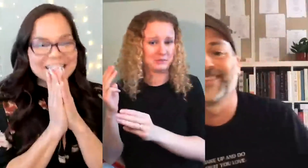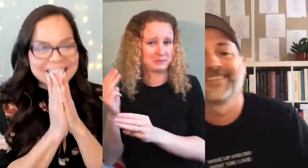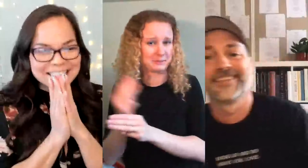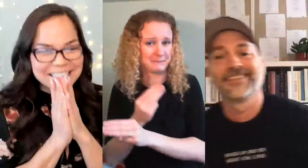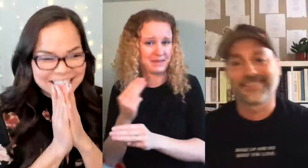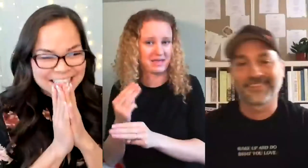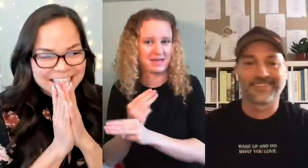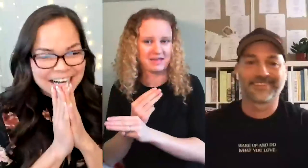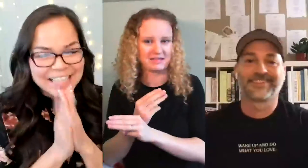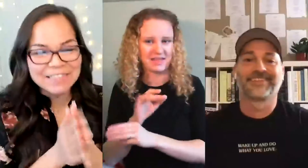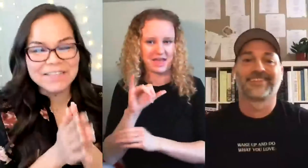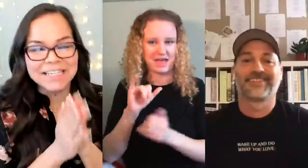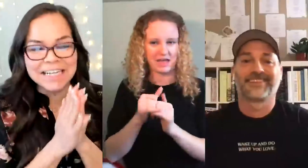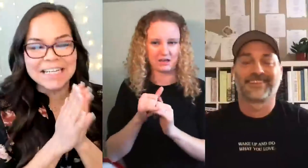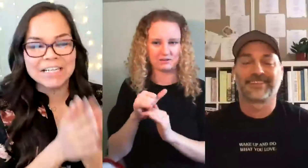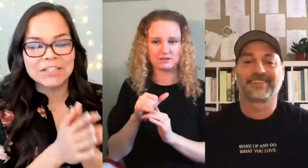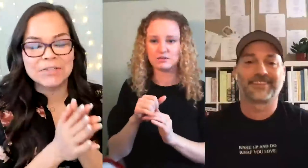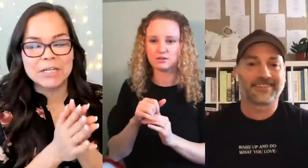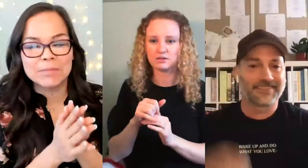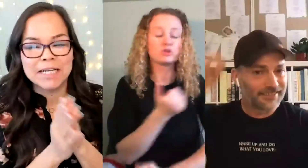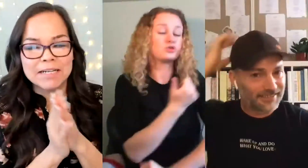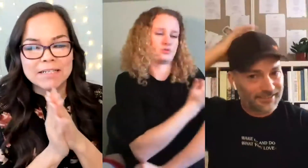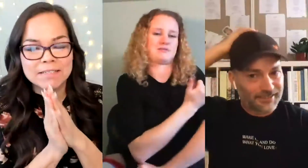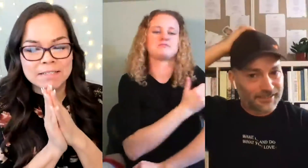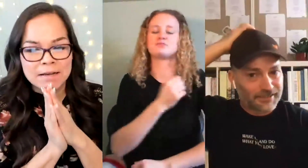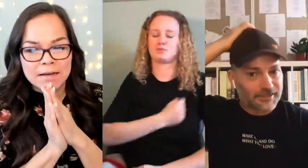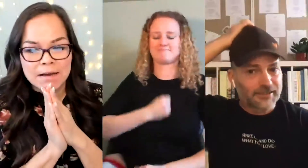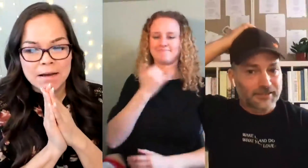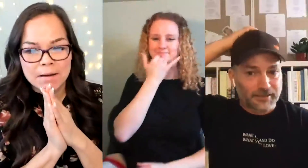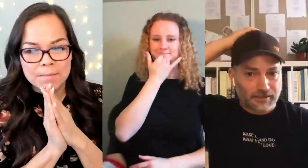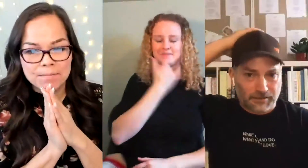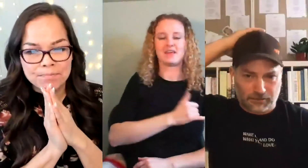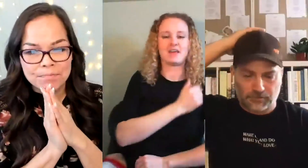similar. I love that. And I hear you there because